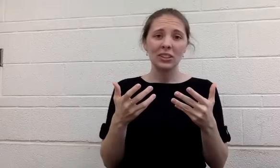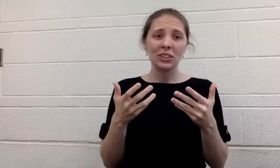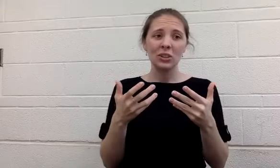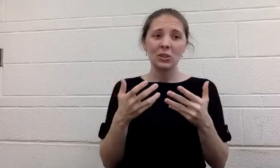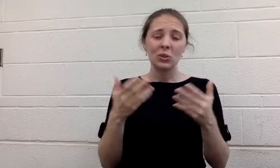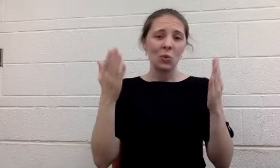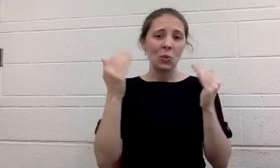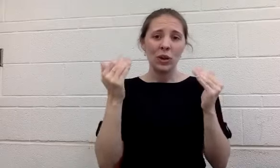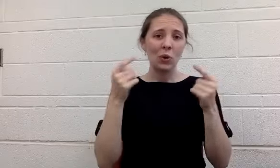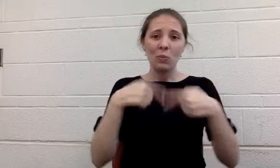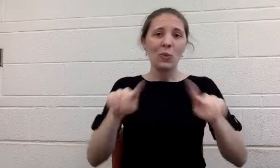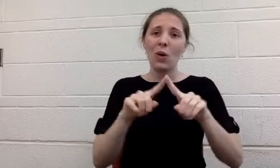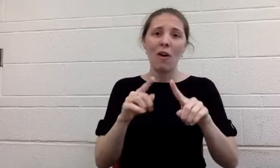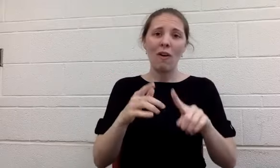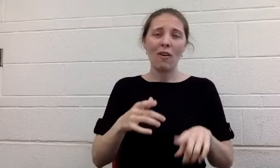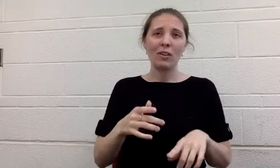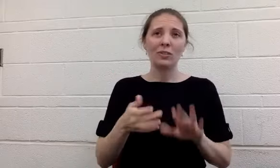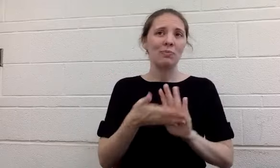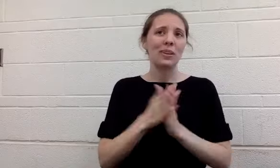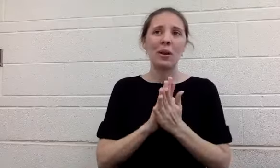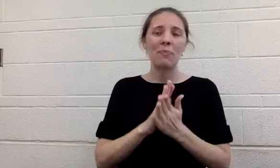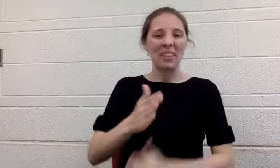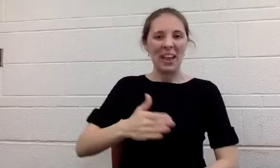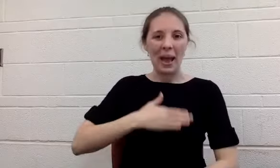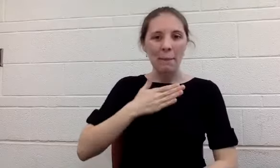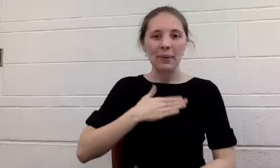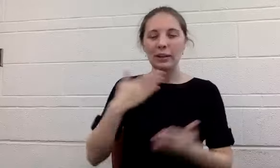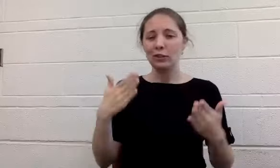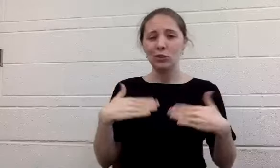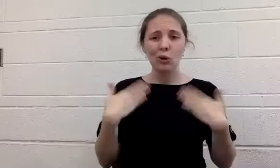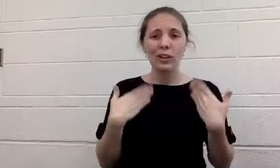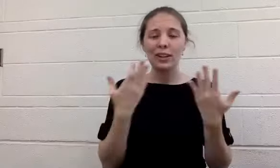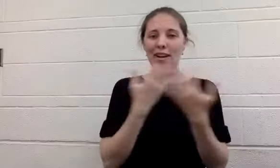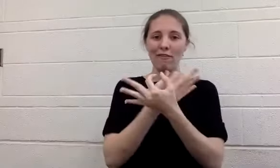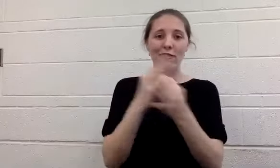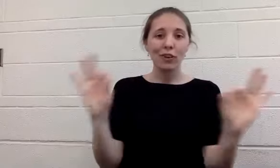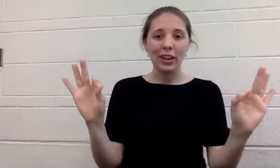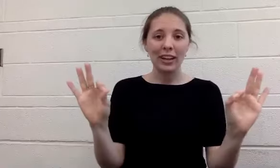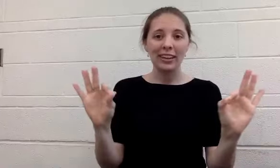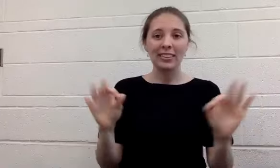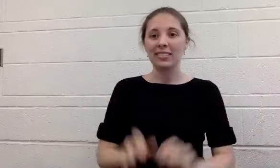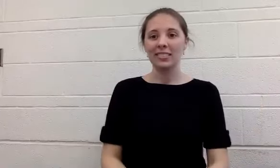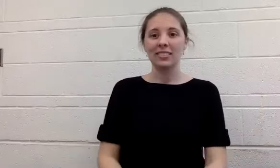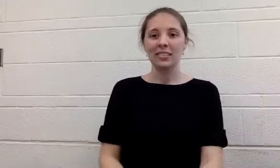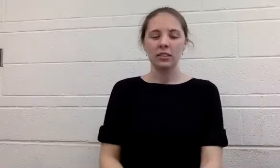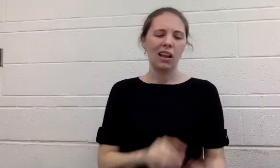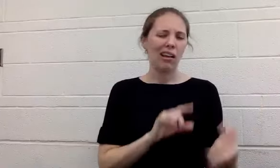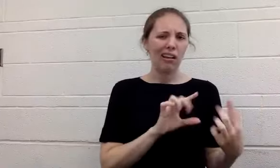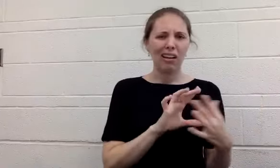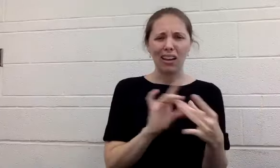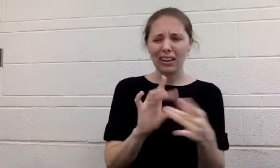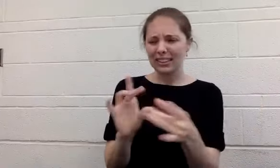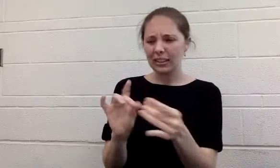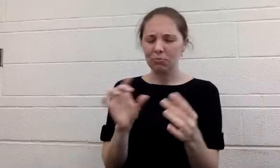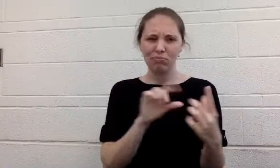prayer. And again, and it's not about the outcome. It's that you guys are going to pray for us, that we're going to walk through this like a family,